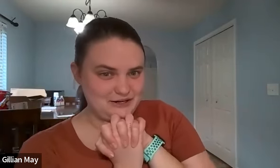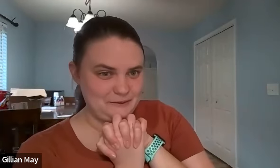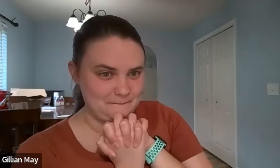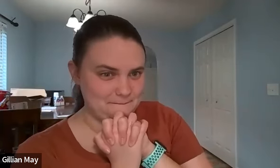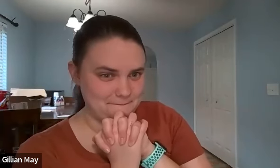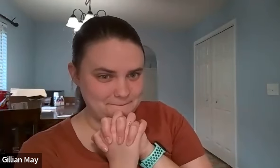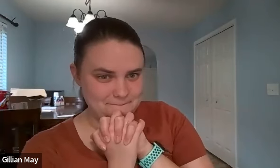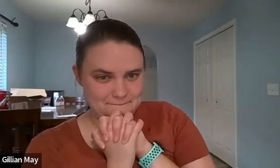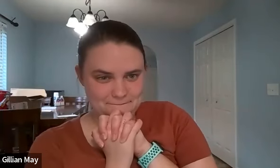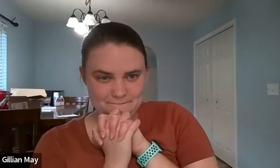Spider.